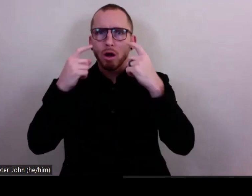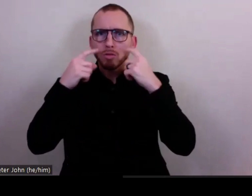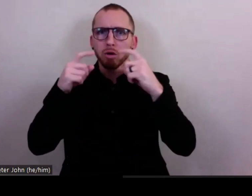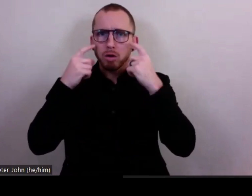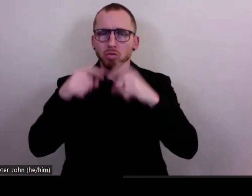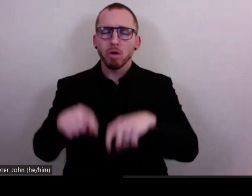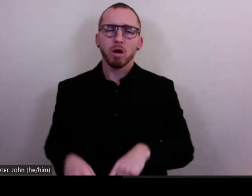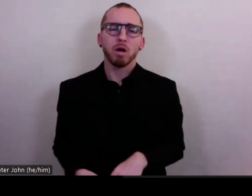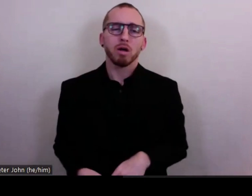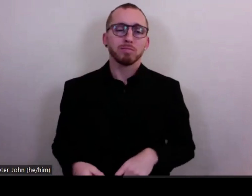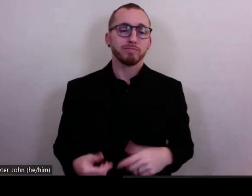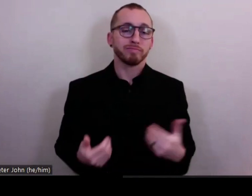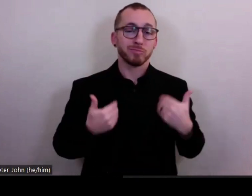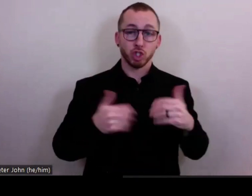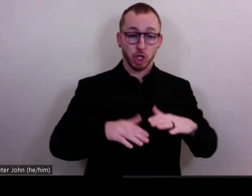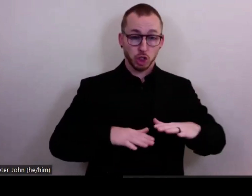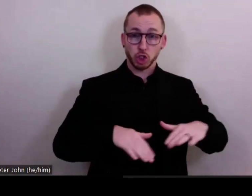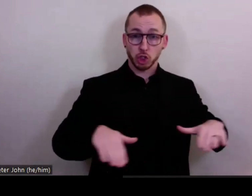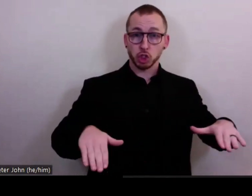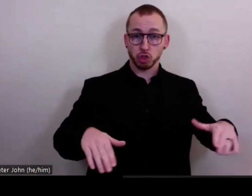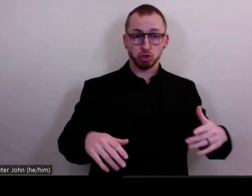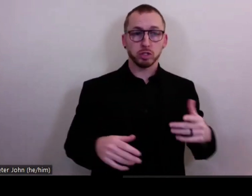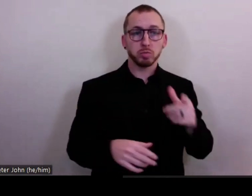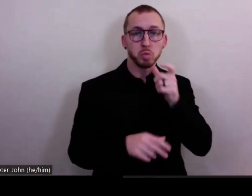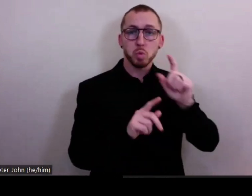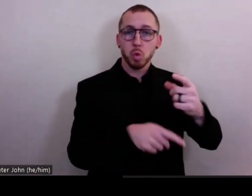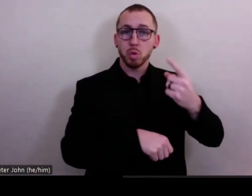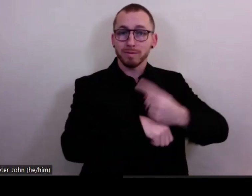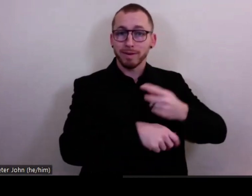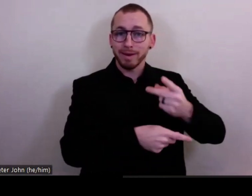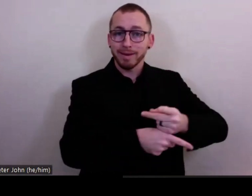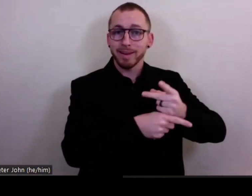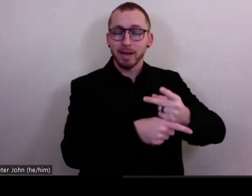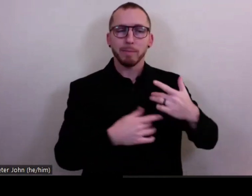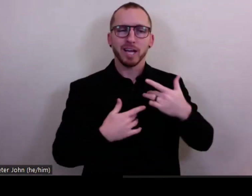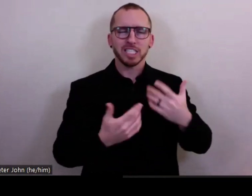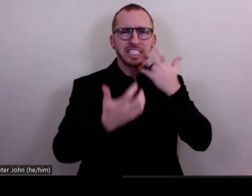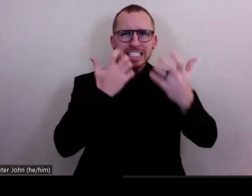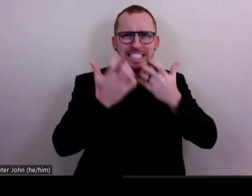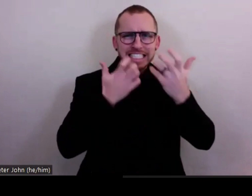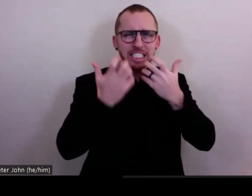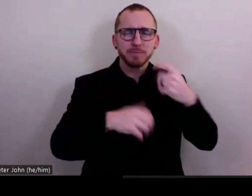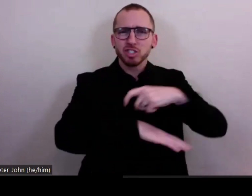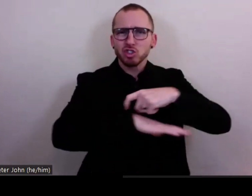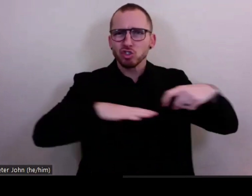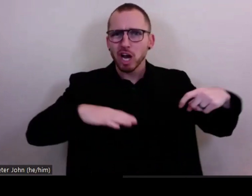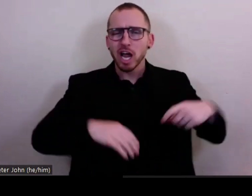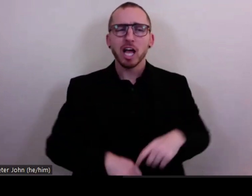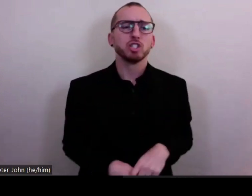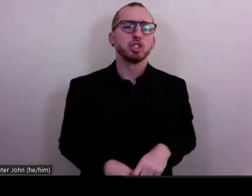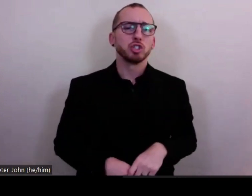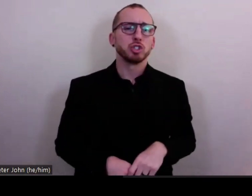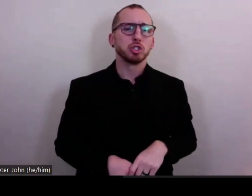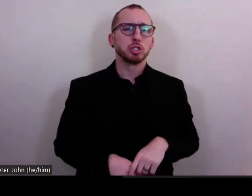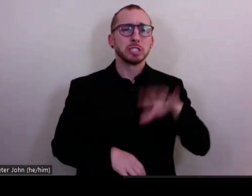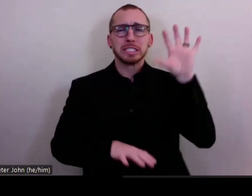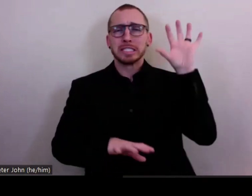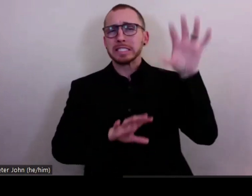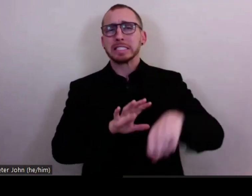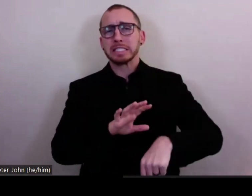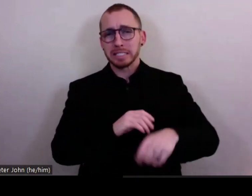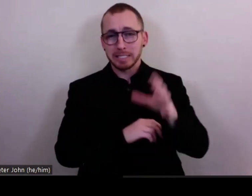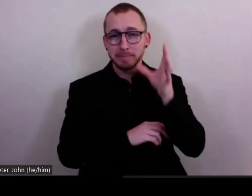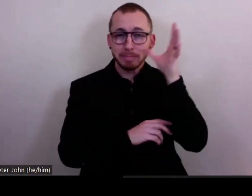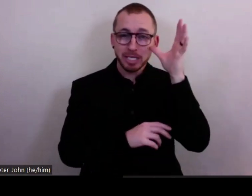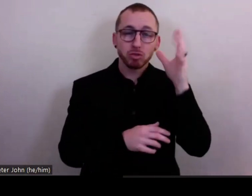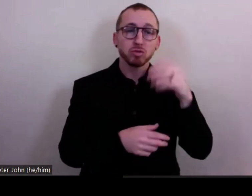the scratching. If you even look like you're going to say no, I'm going to go for your eyeballs. It's that kind of